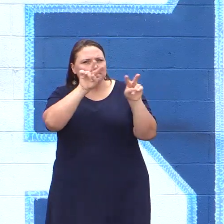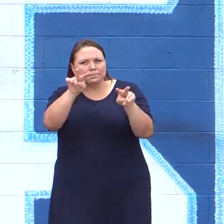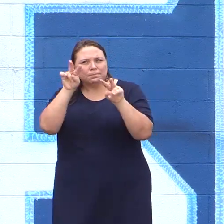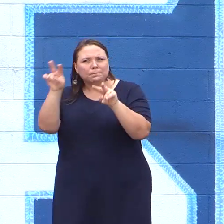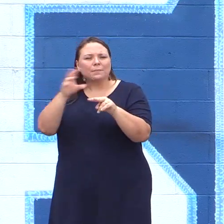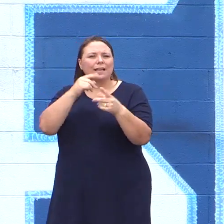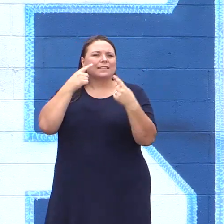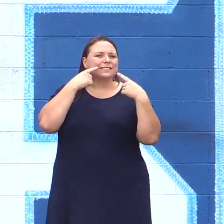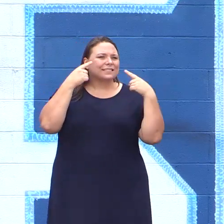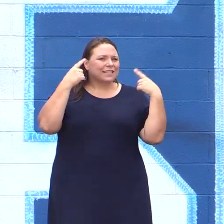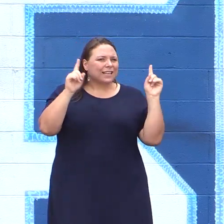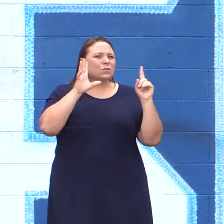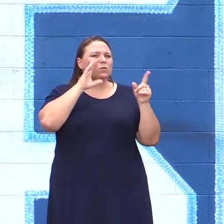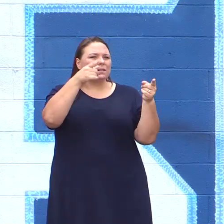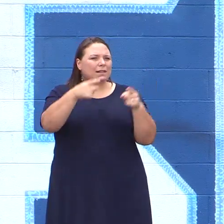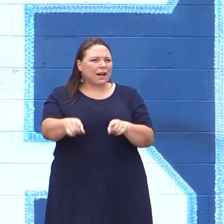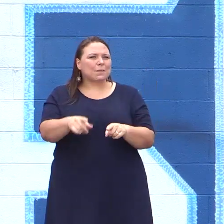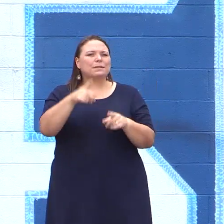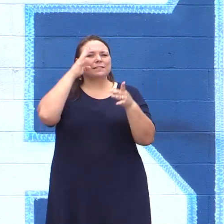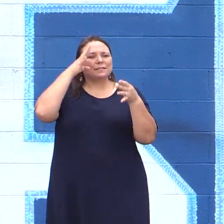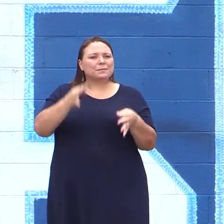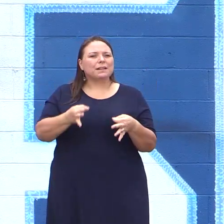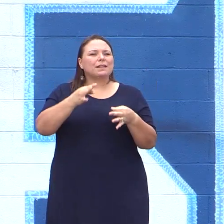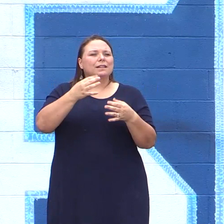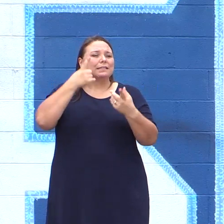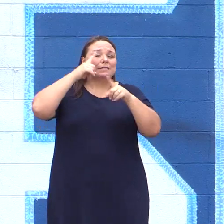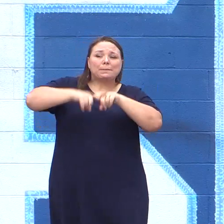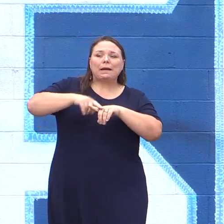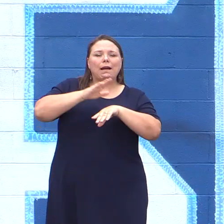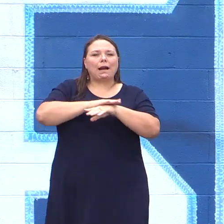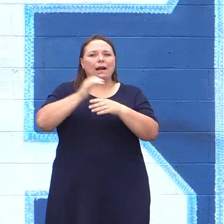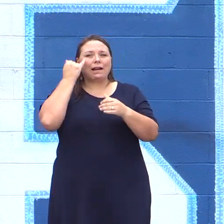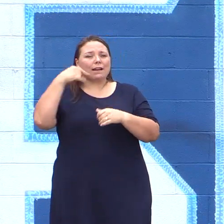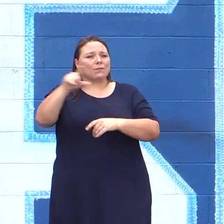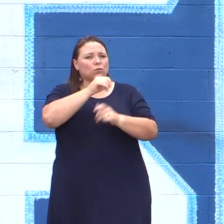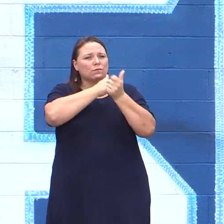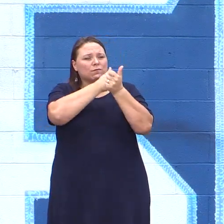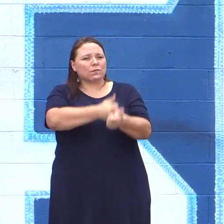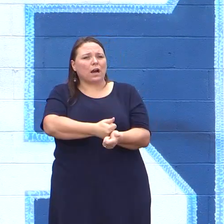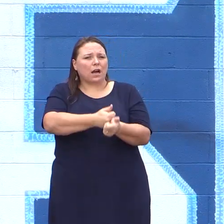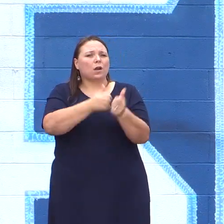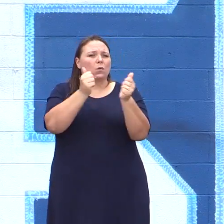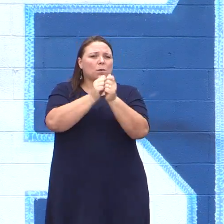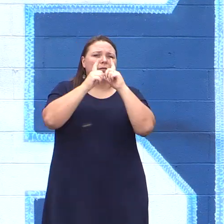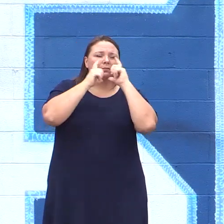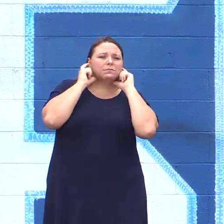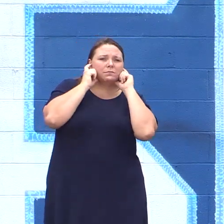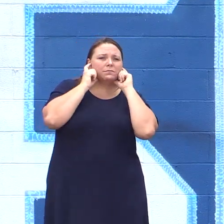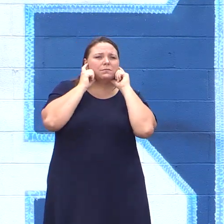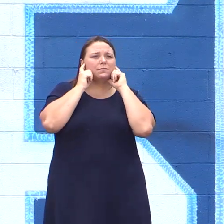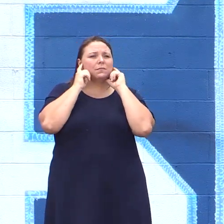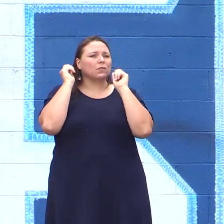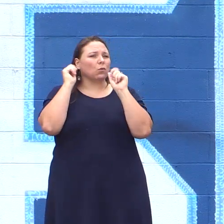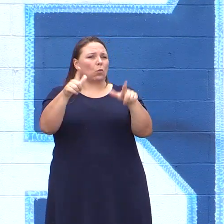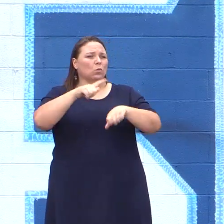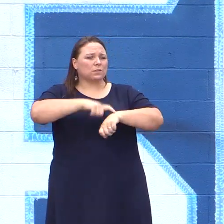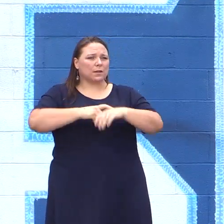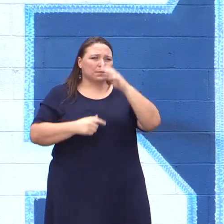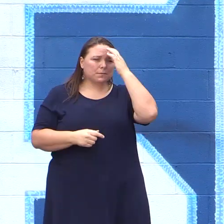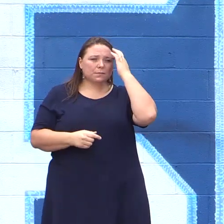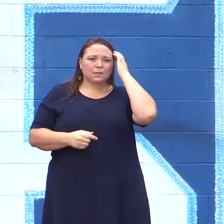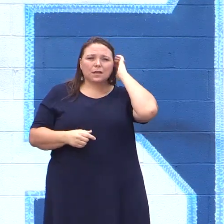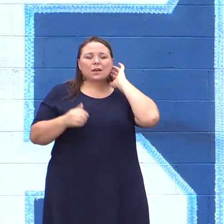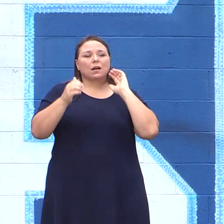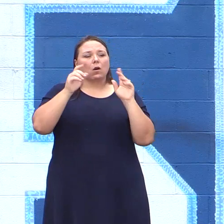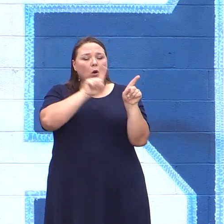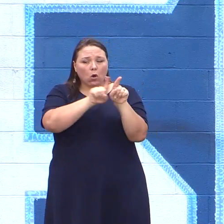and success will be determined by how well we see compliance with face mask usage at all times, with